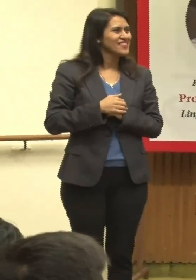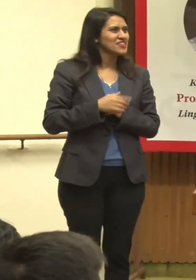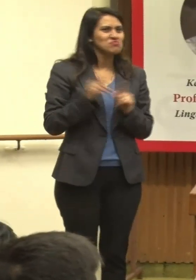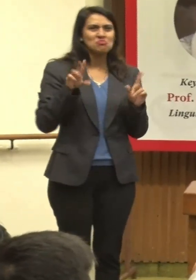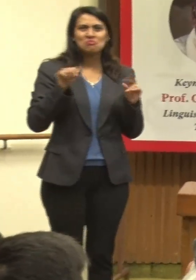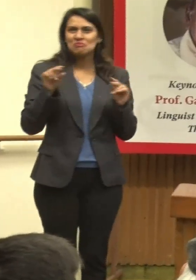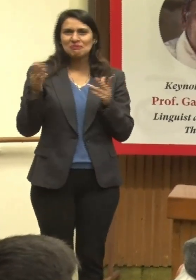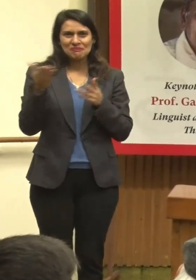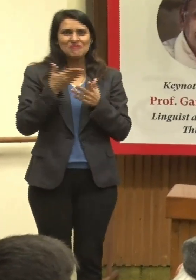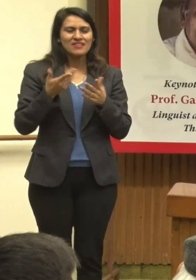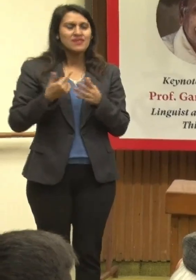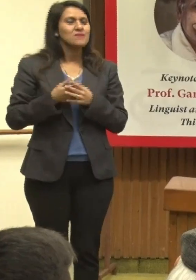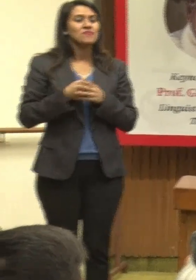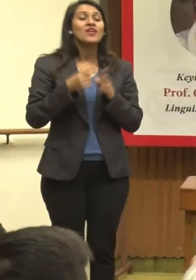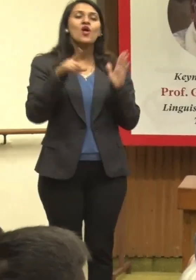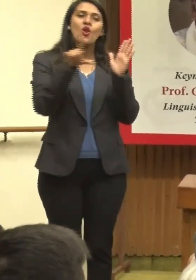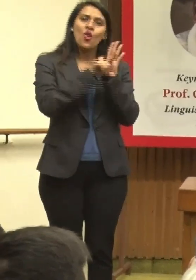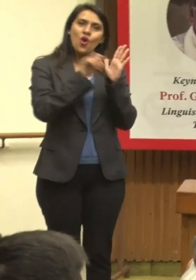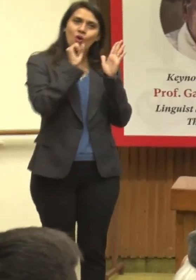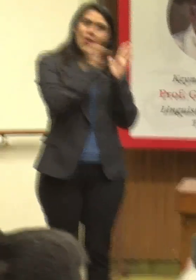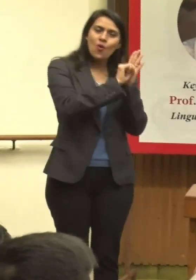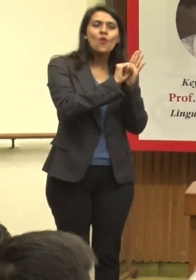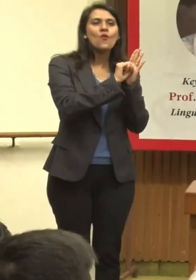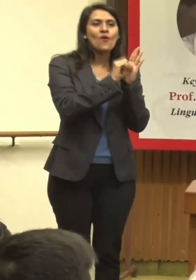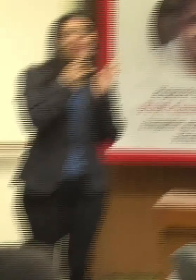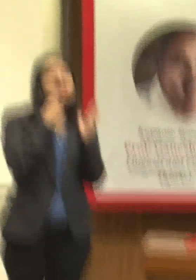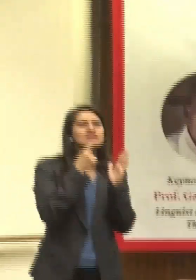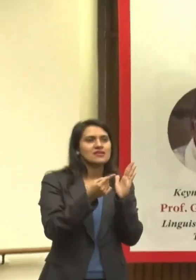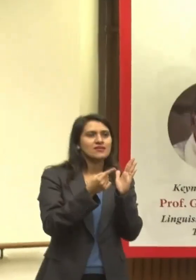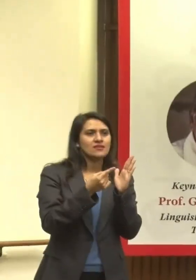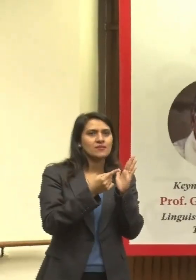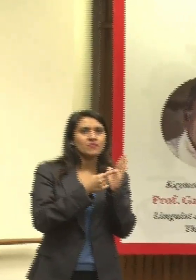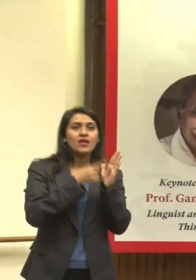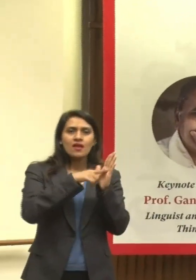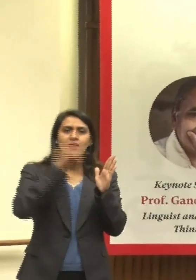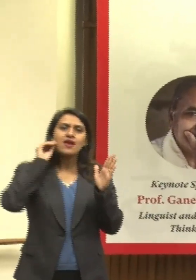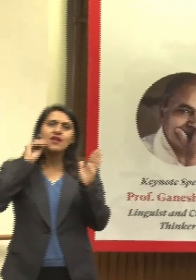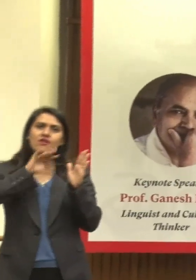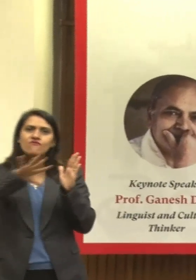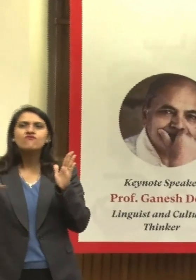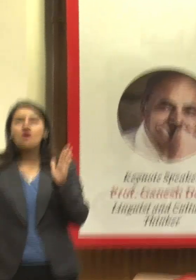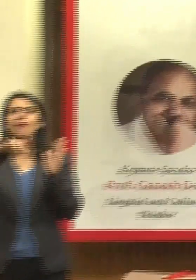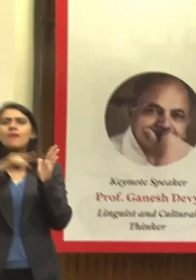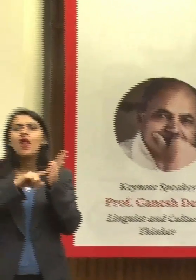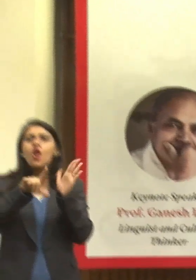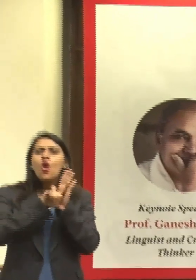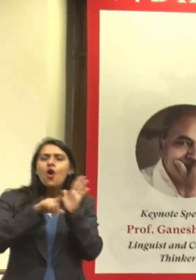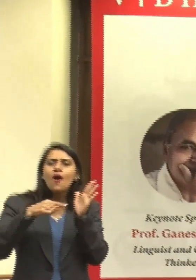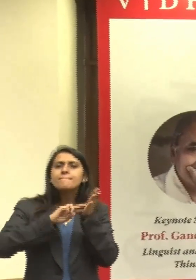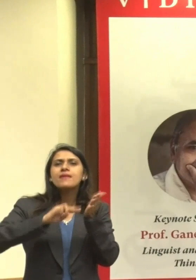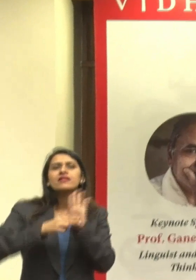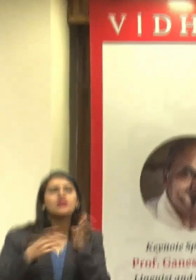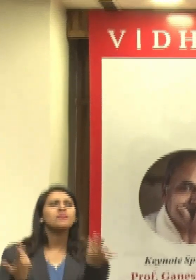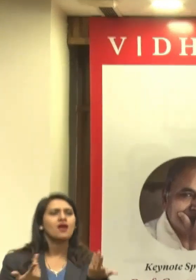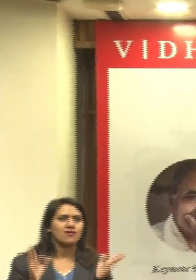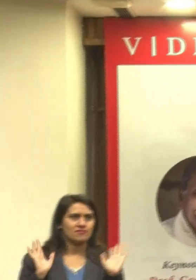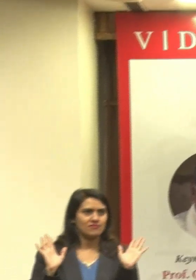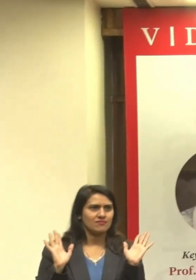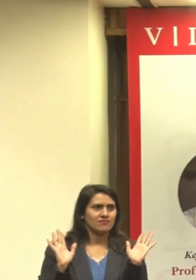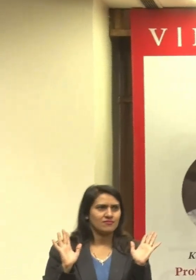It is the spirit of law which has to be conveyed to them. And the spirit of law in our country